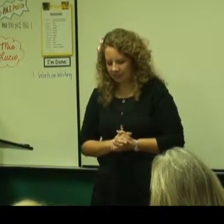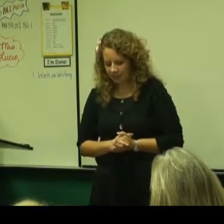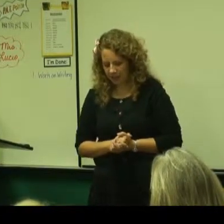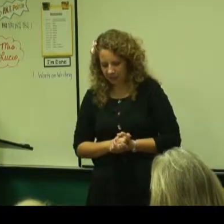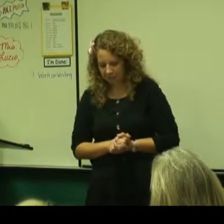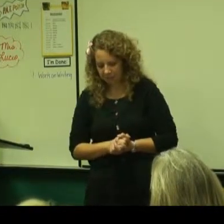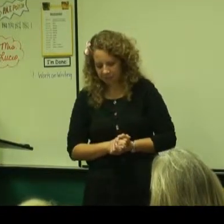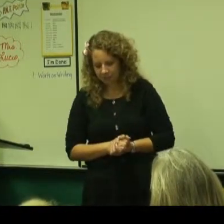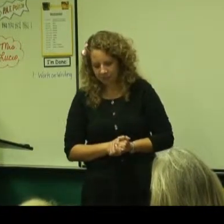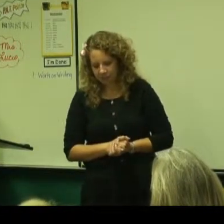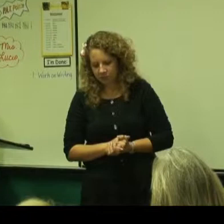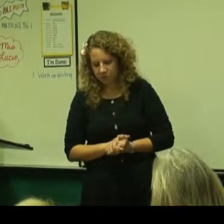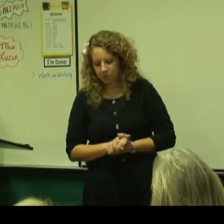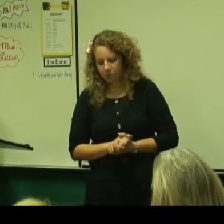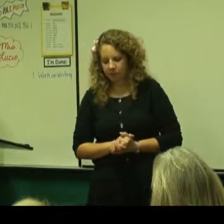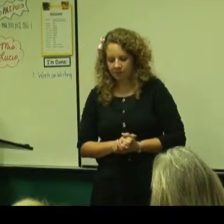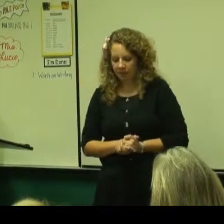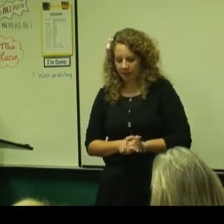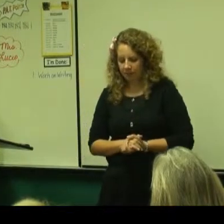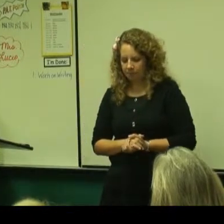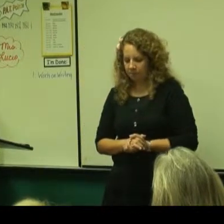of time. So when time